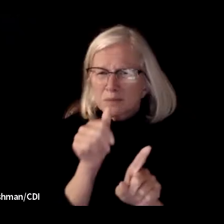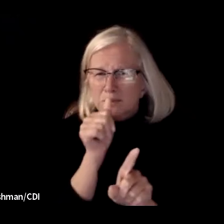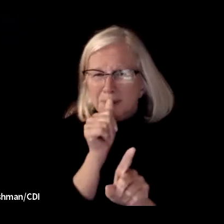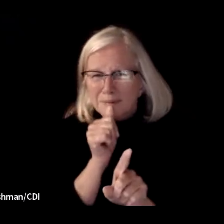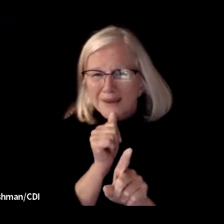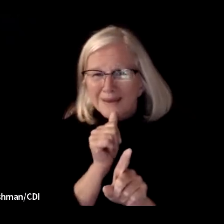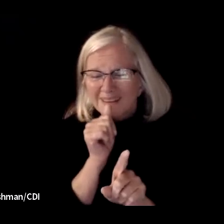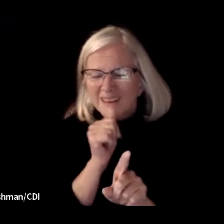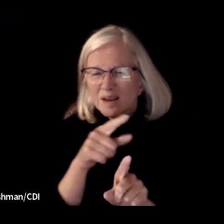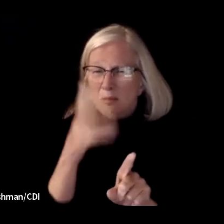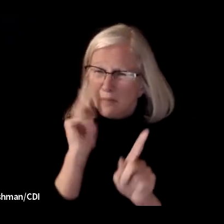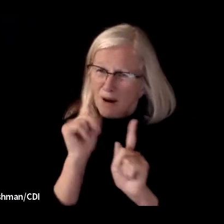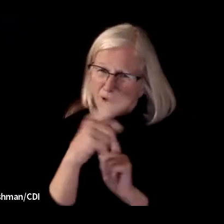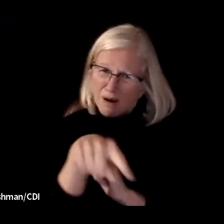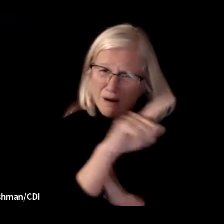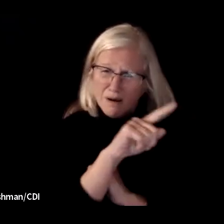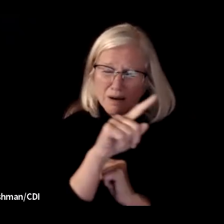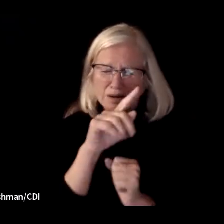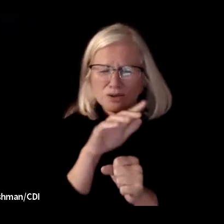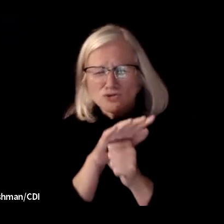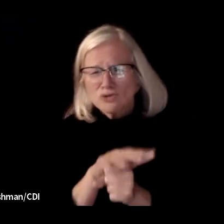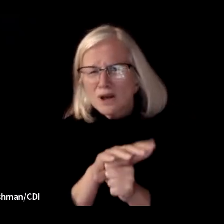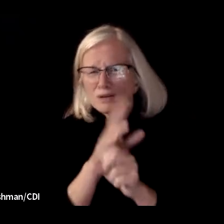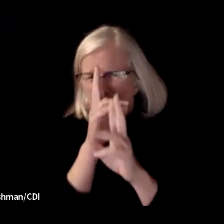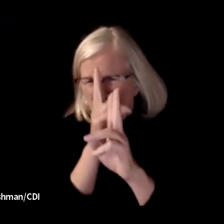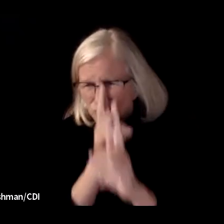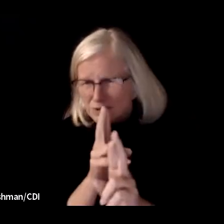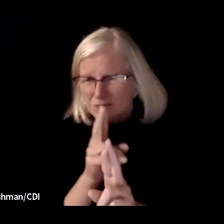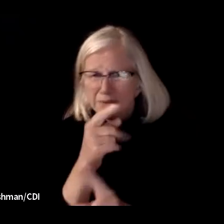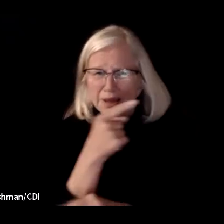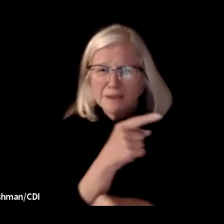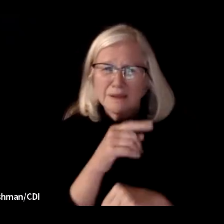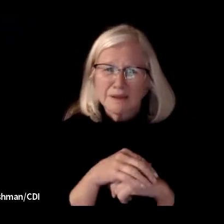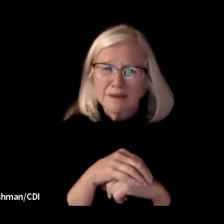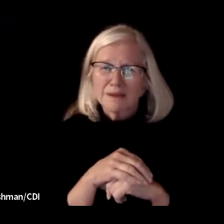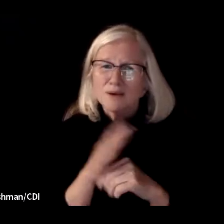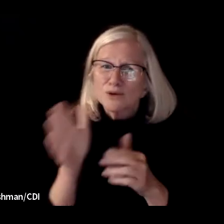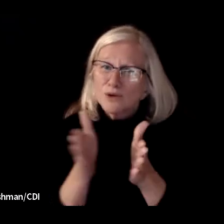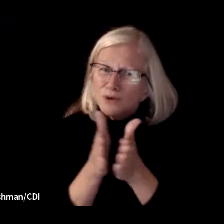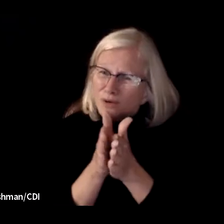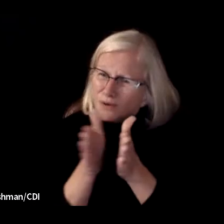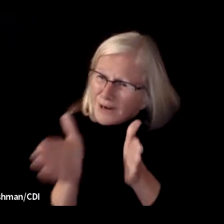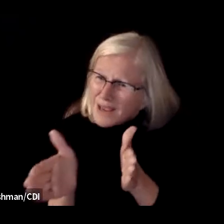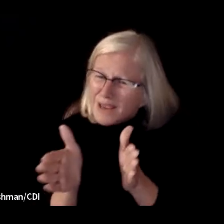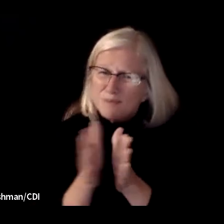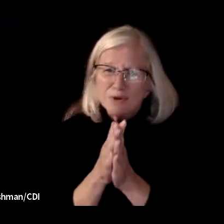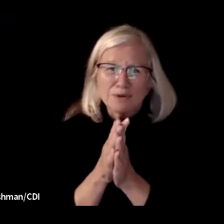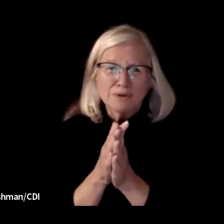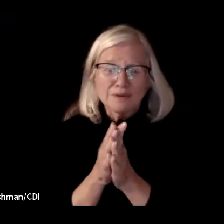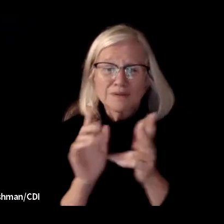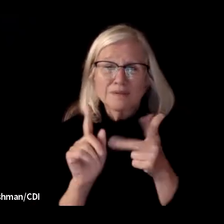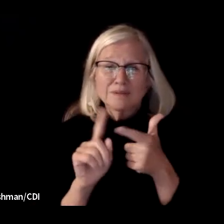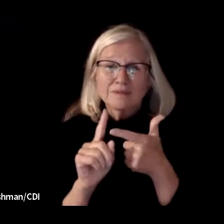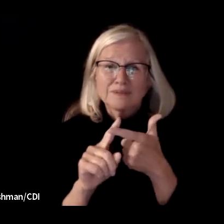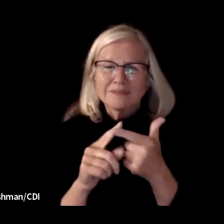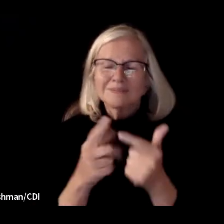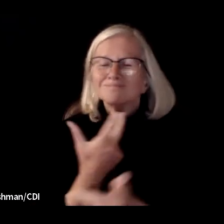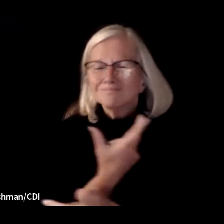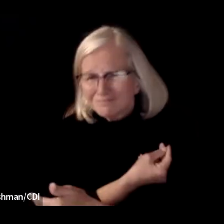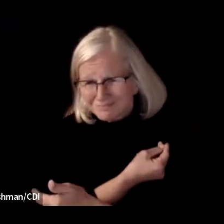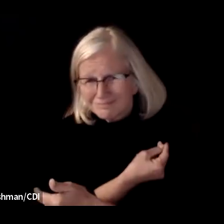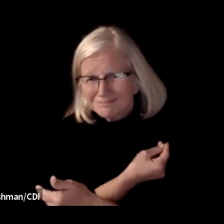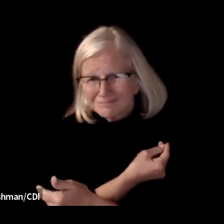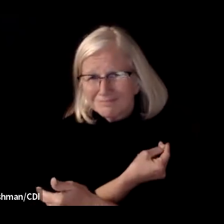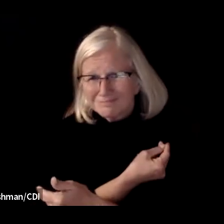are, your friends and neighbors. Also, get vaccinated. That is one of our biggest tools